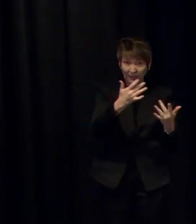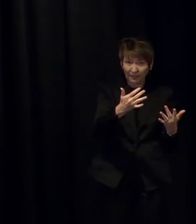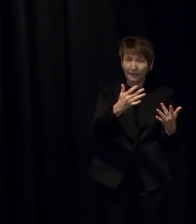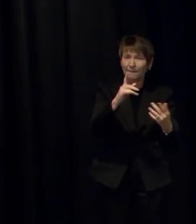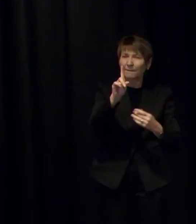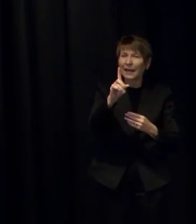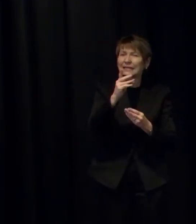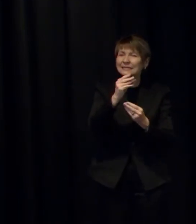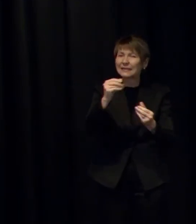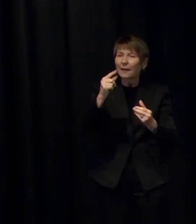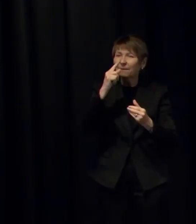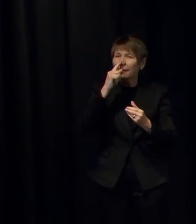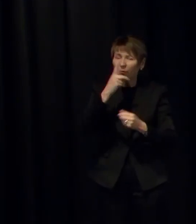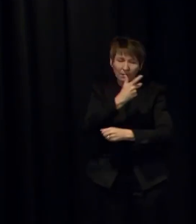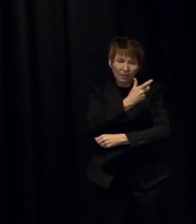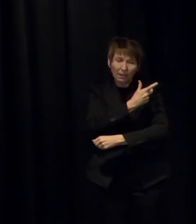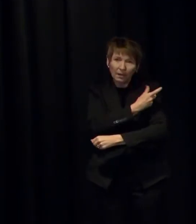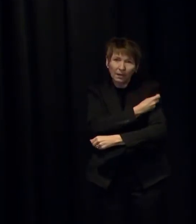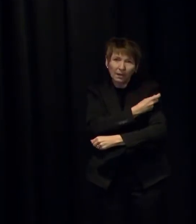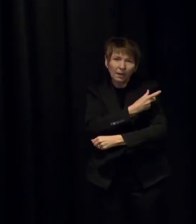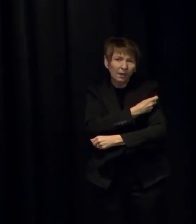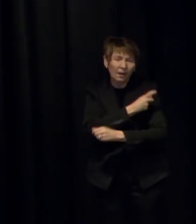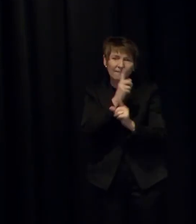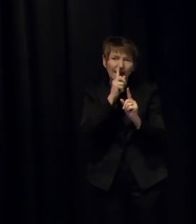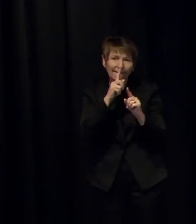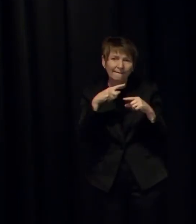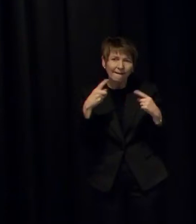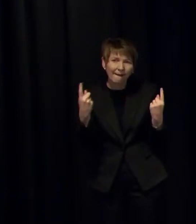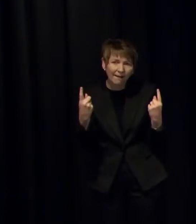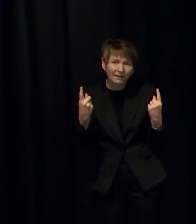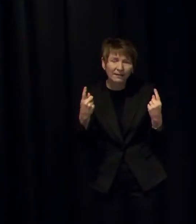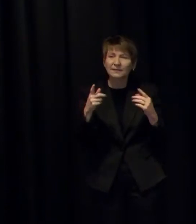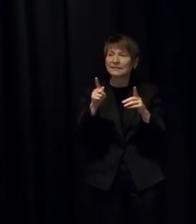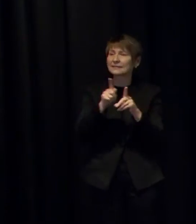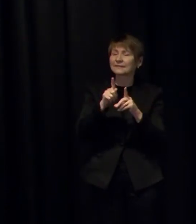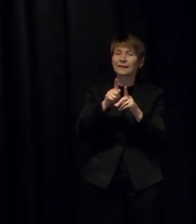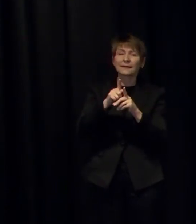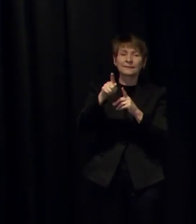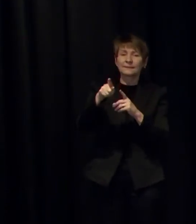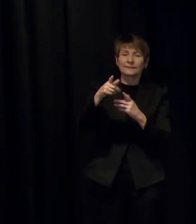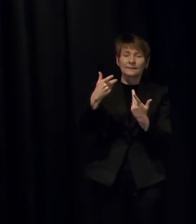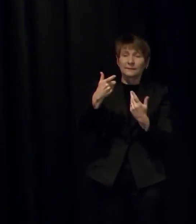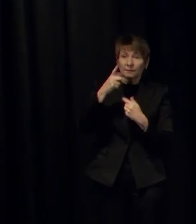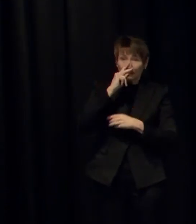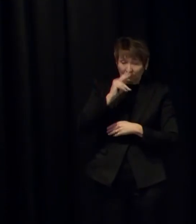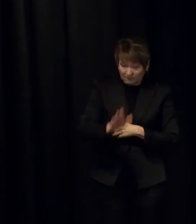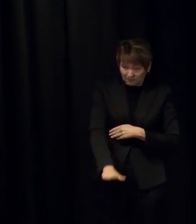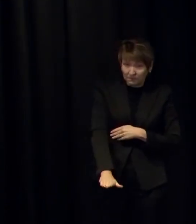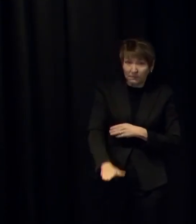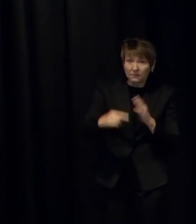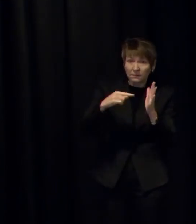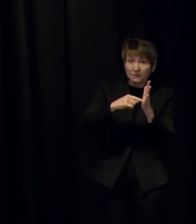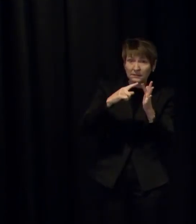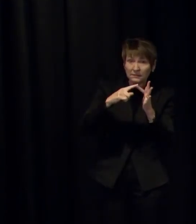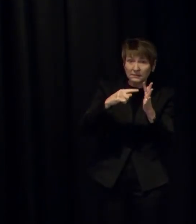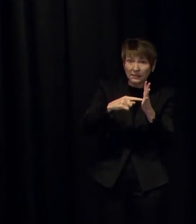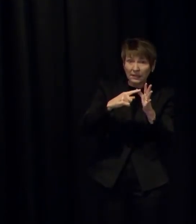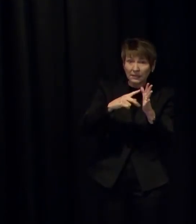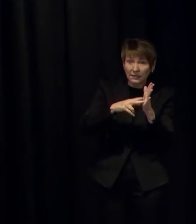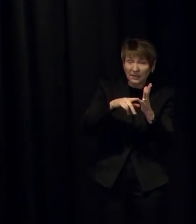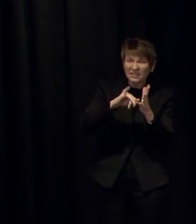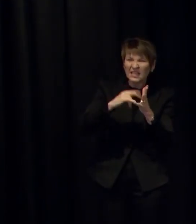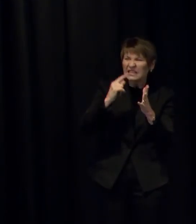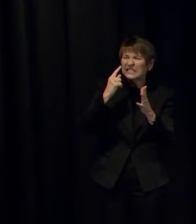data, and if it's that, it would be. I think that database, that GPs would, if they signed the exemption, they